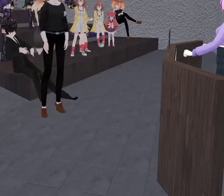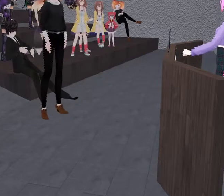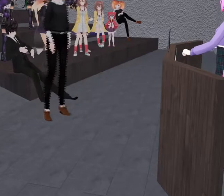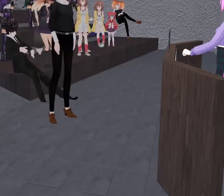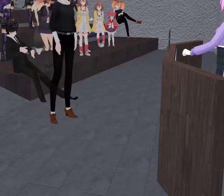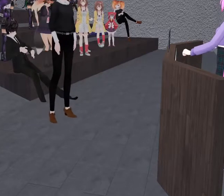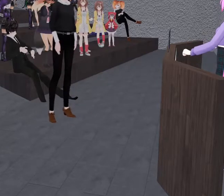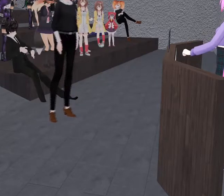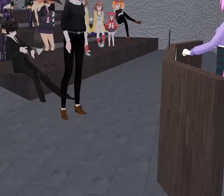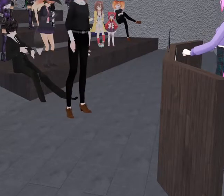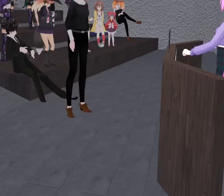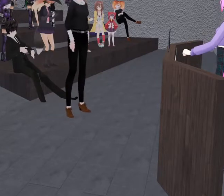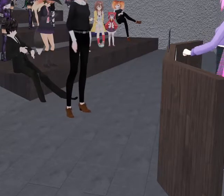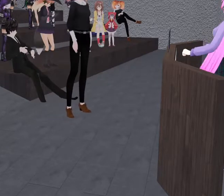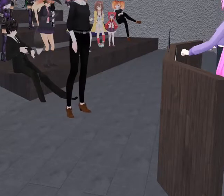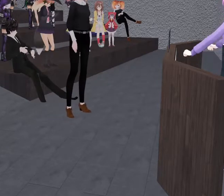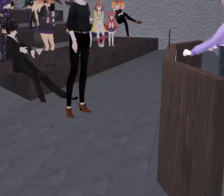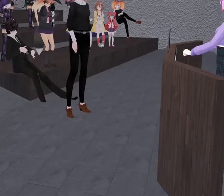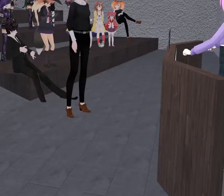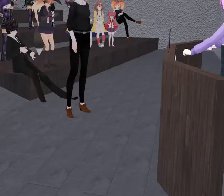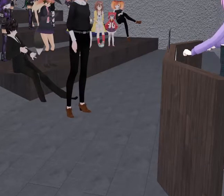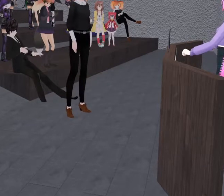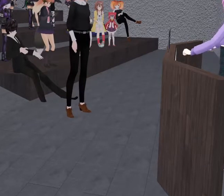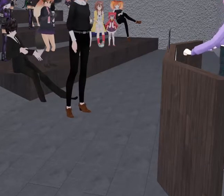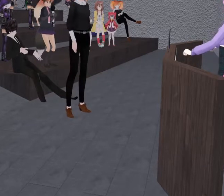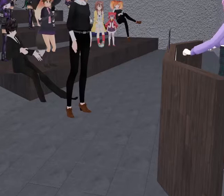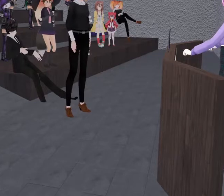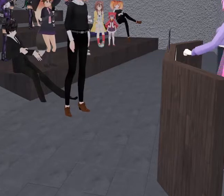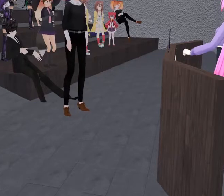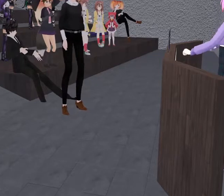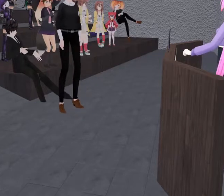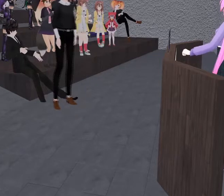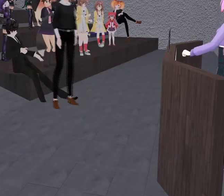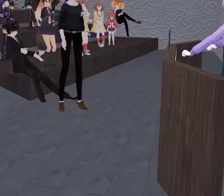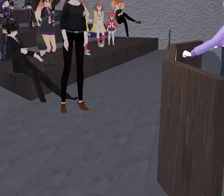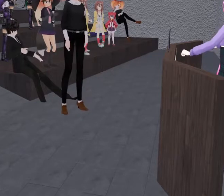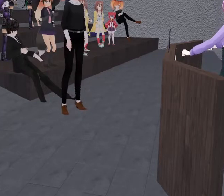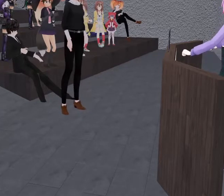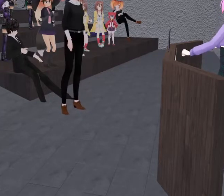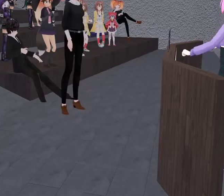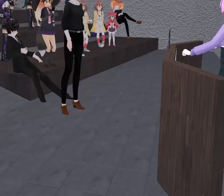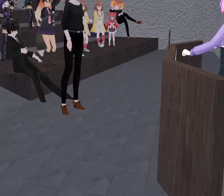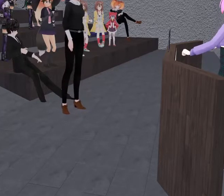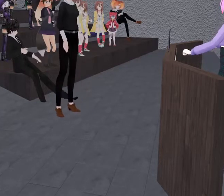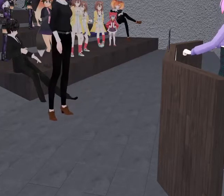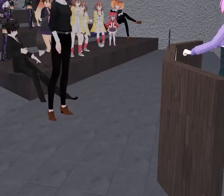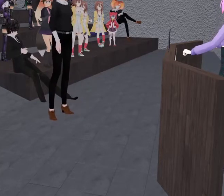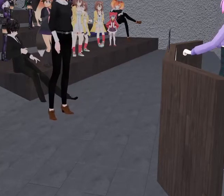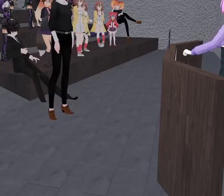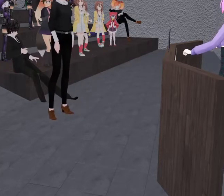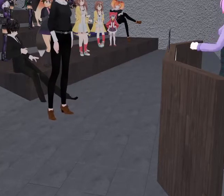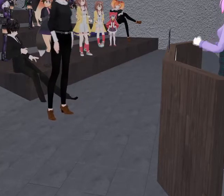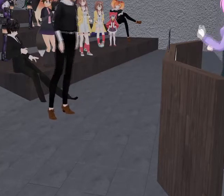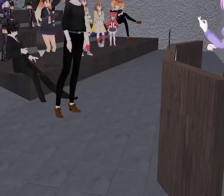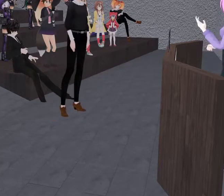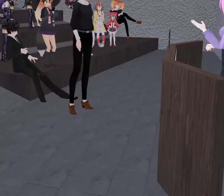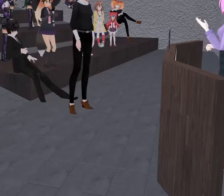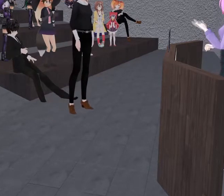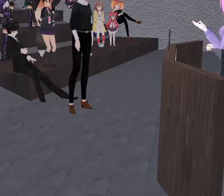with it, is it like rude to ask the person to not call you this, or? Good